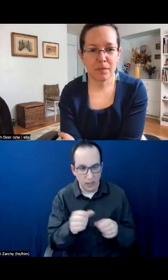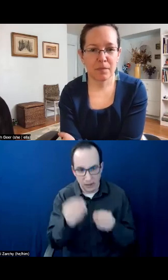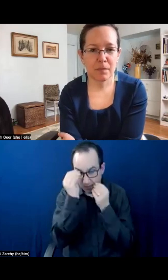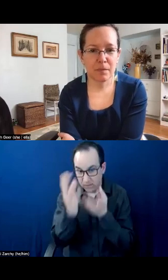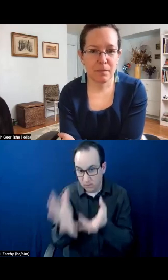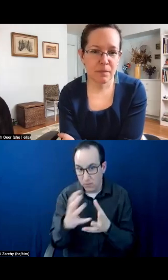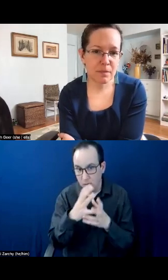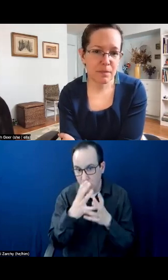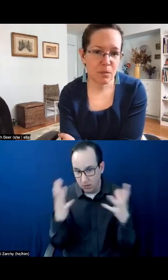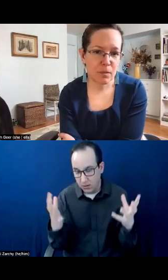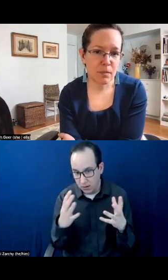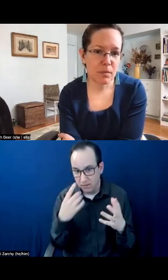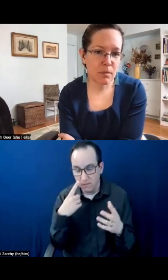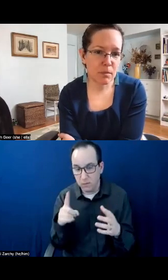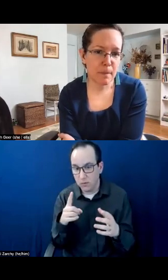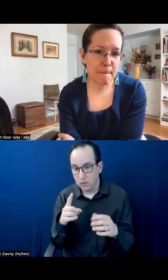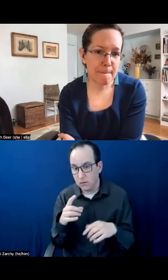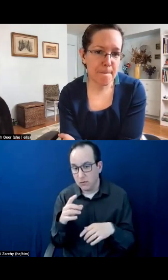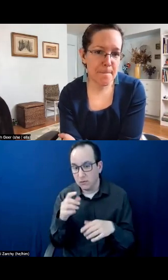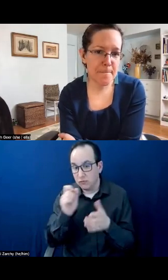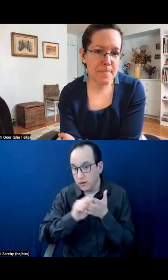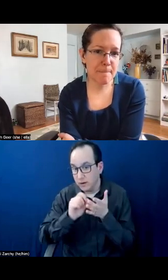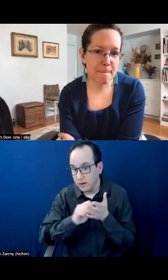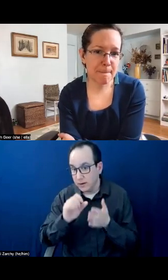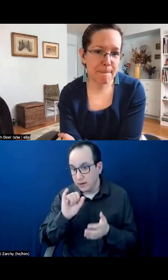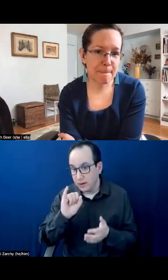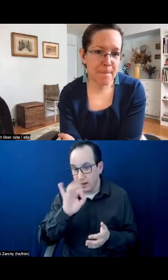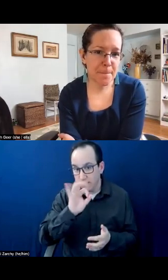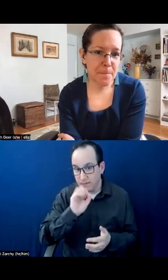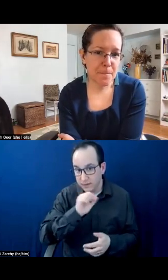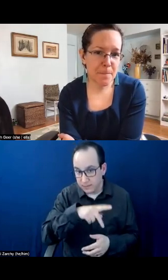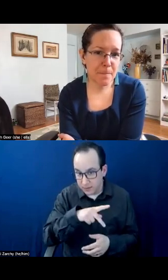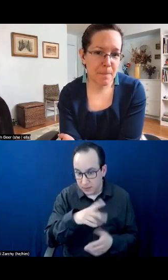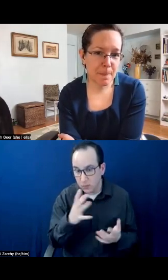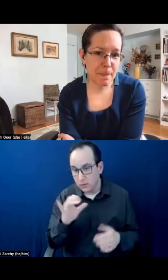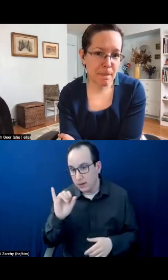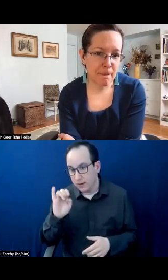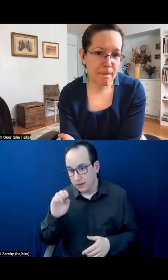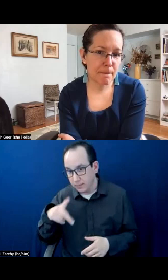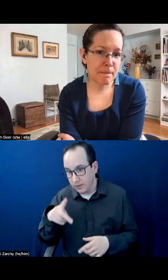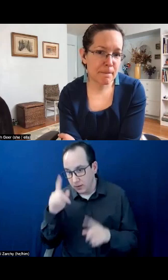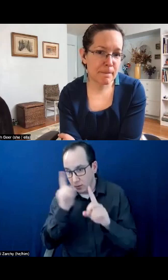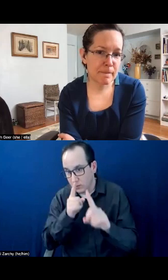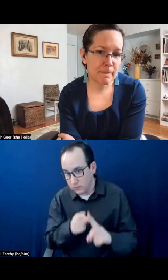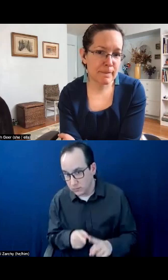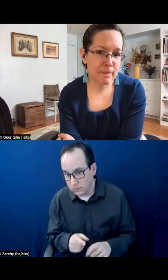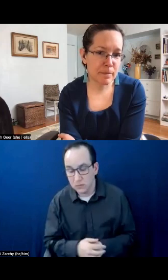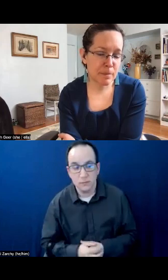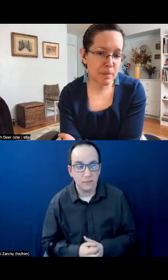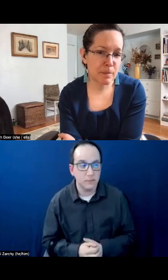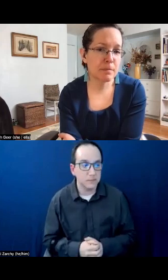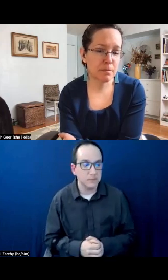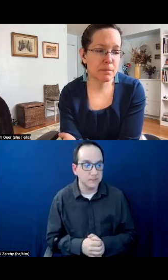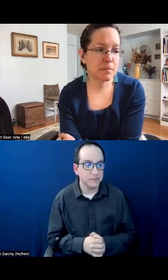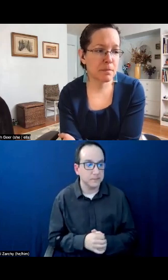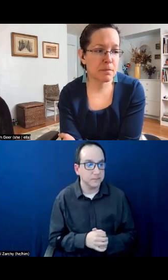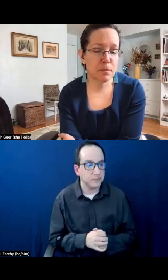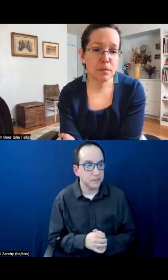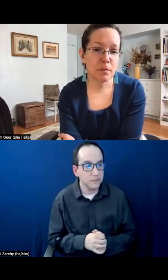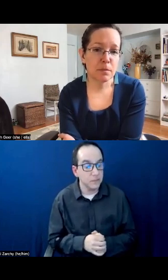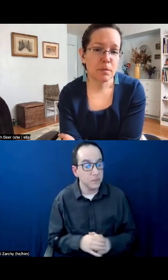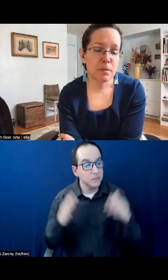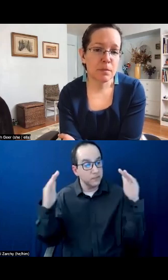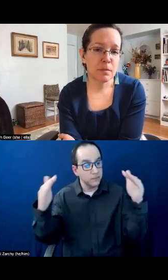So it can give you a lot of information if you're writing an IEP or